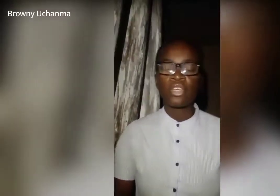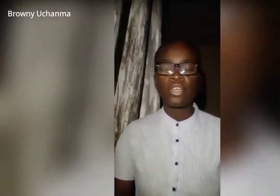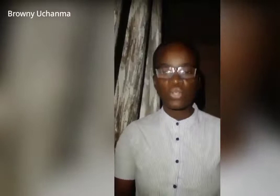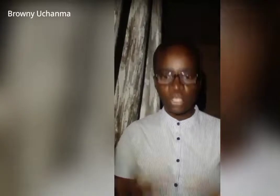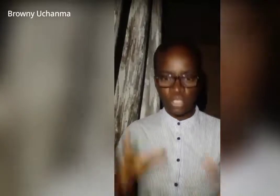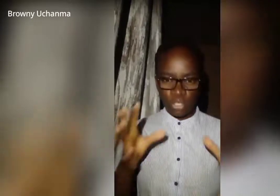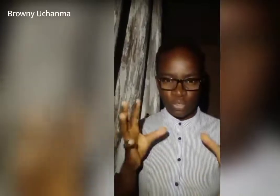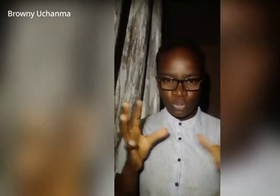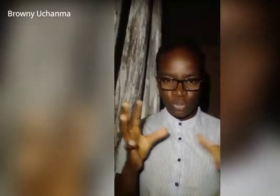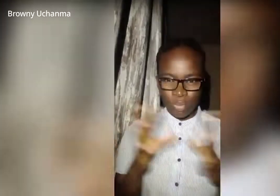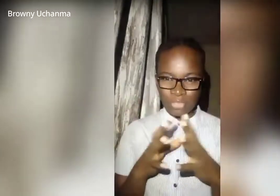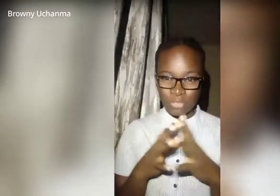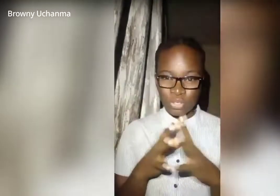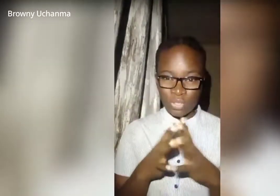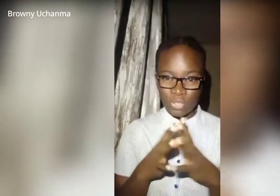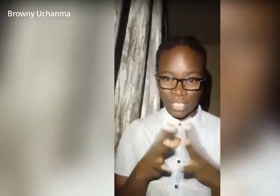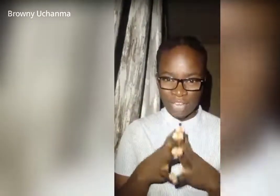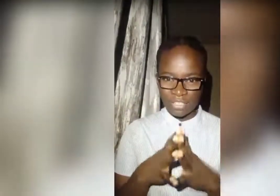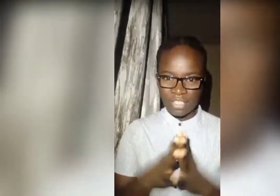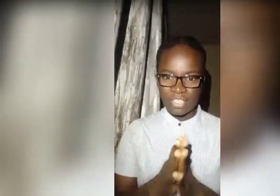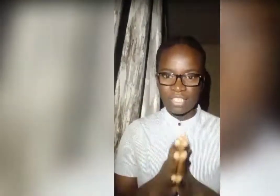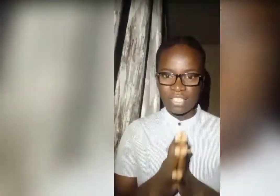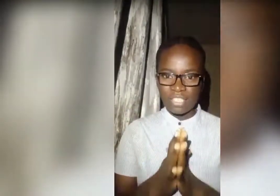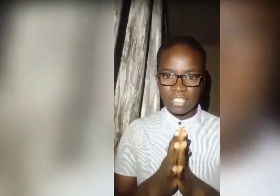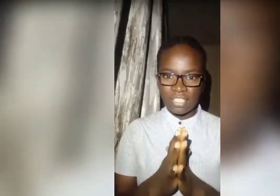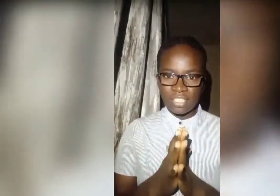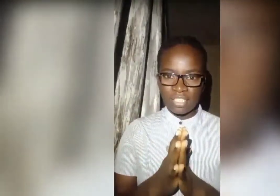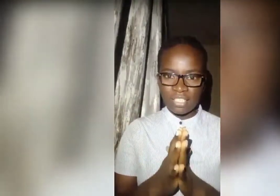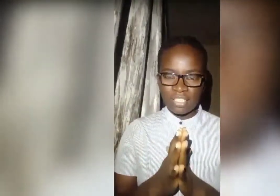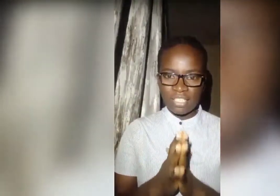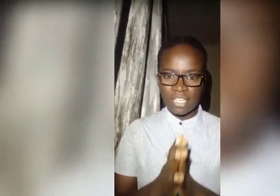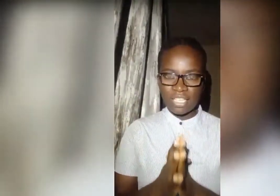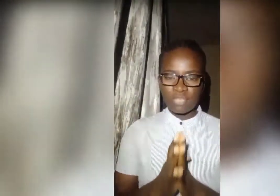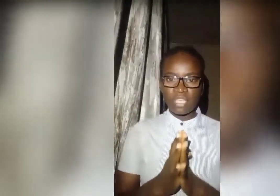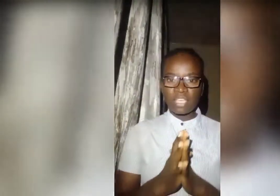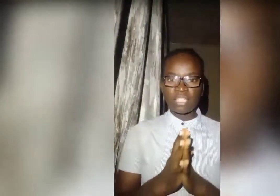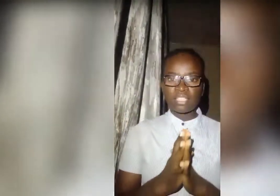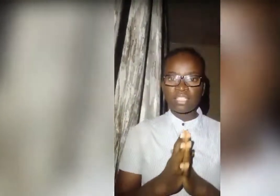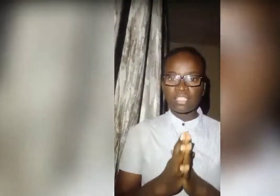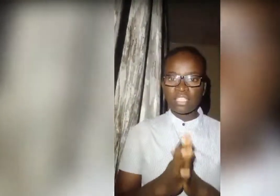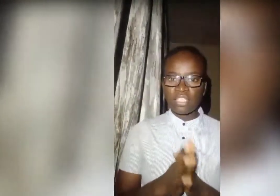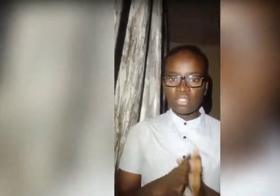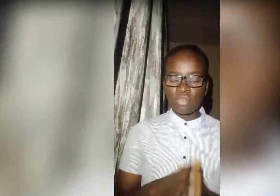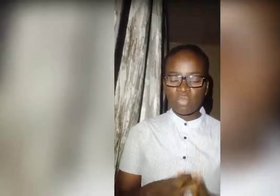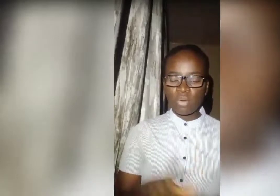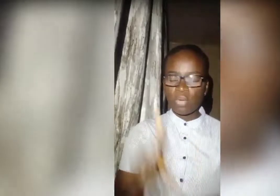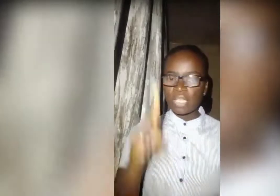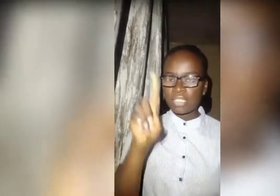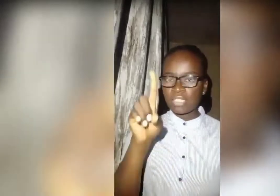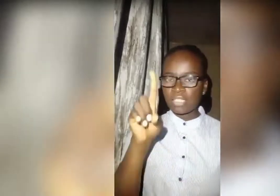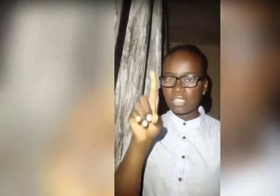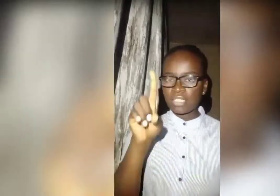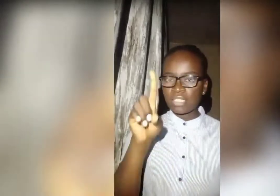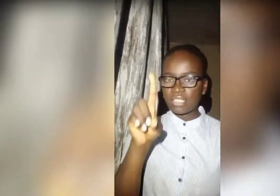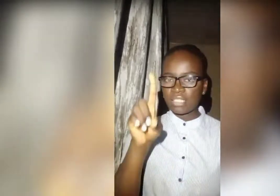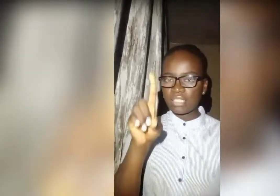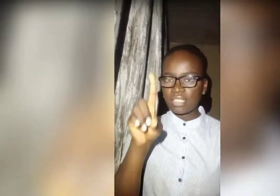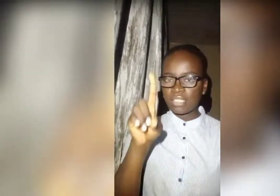So it's not so much for you to carry. So let's begin. Number 1.